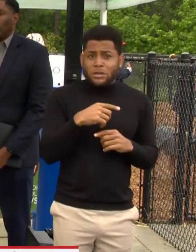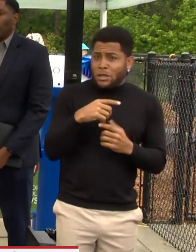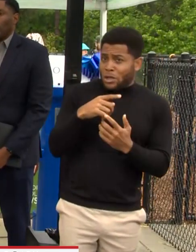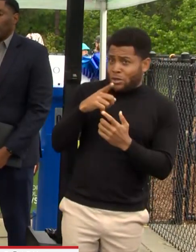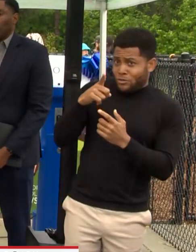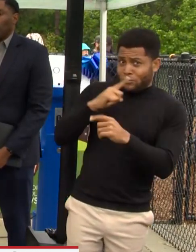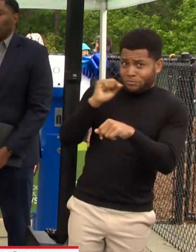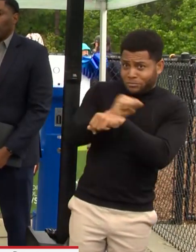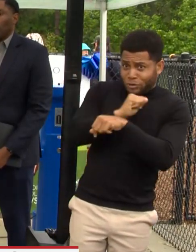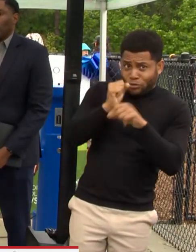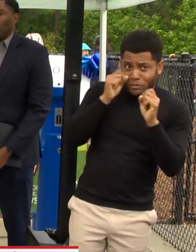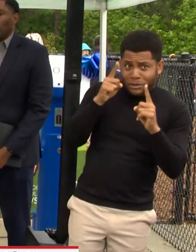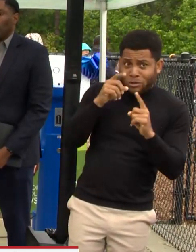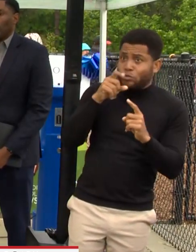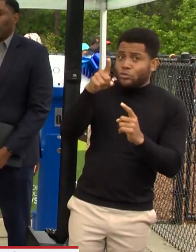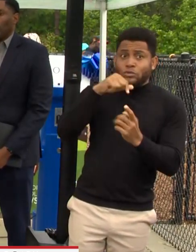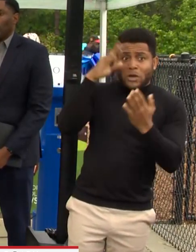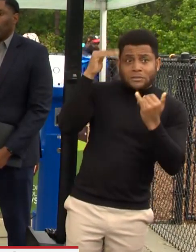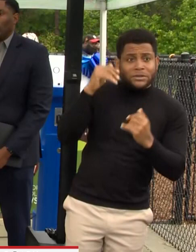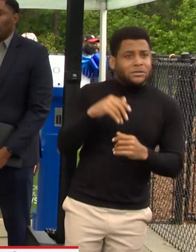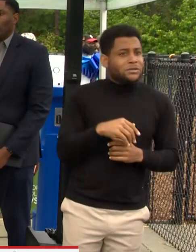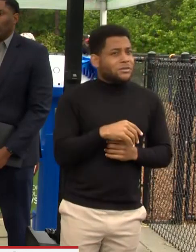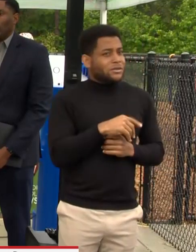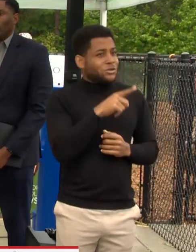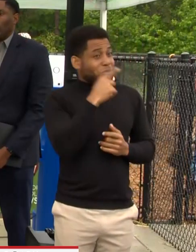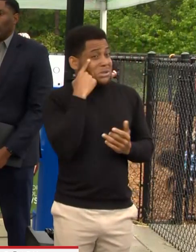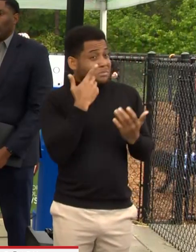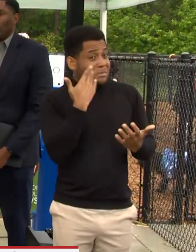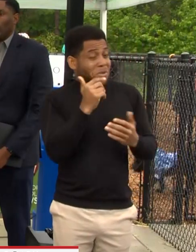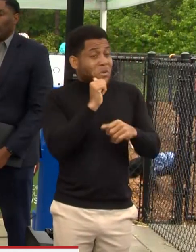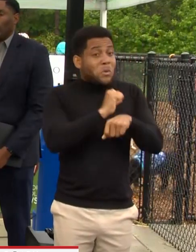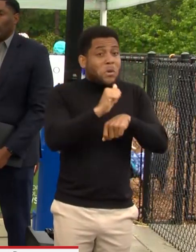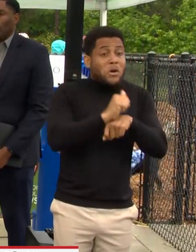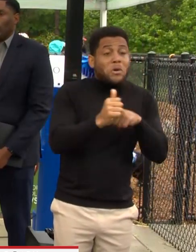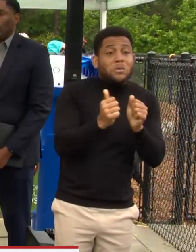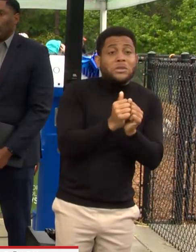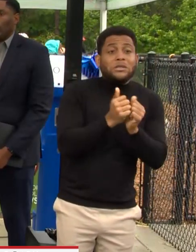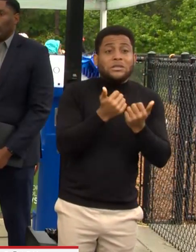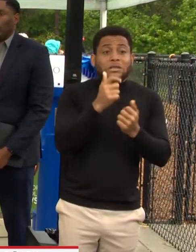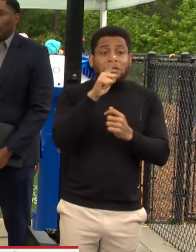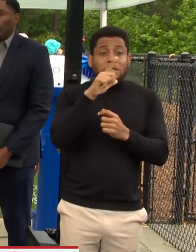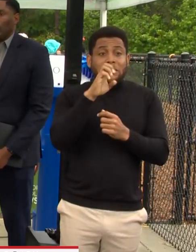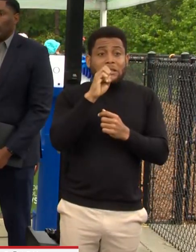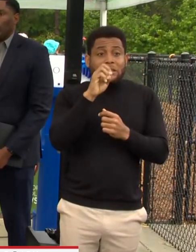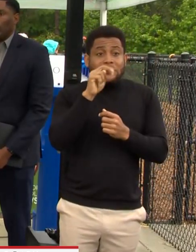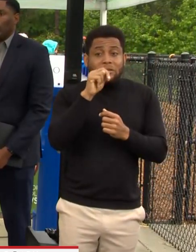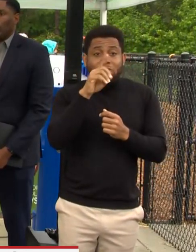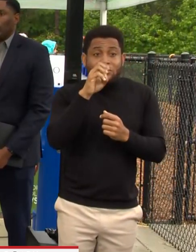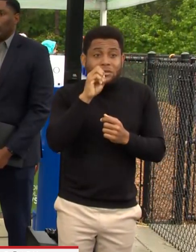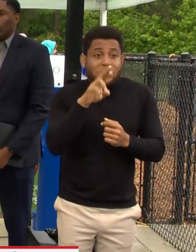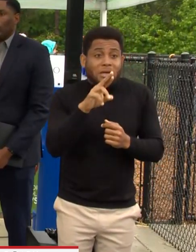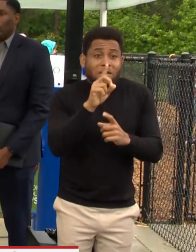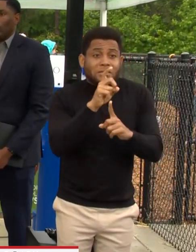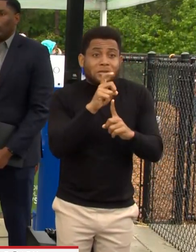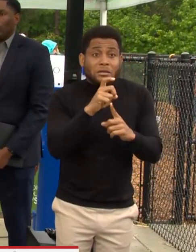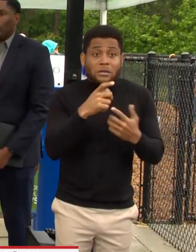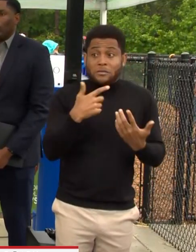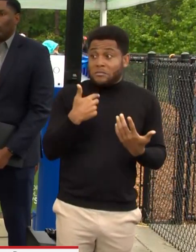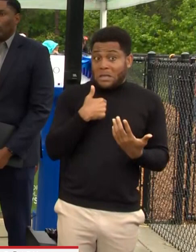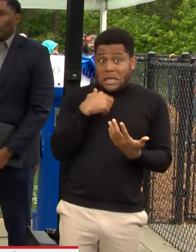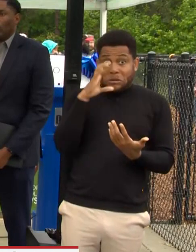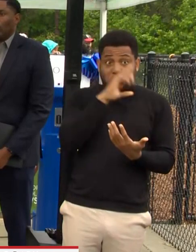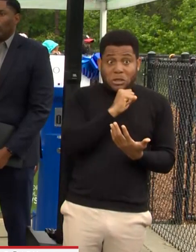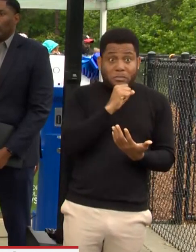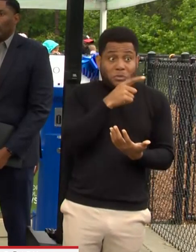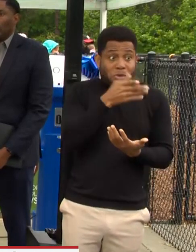working for Rusty Linder, or do you know why he was there? Well, I assume he was there to watch golf.